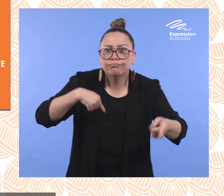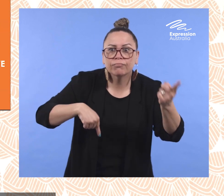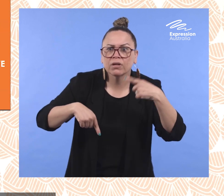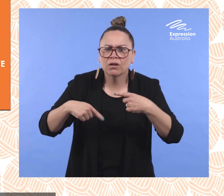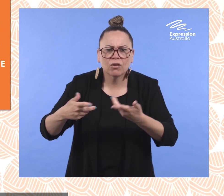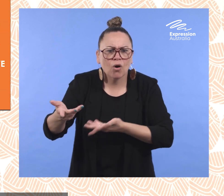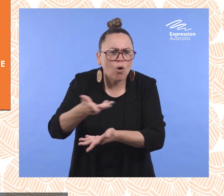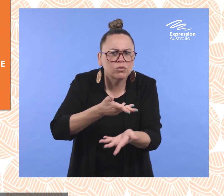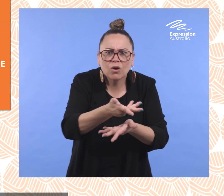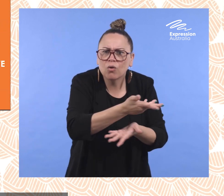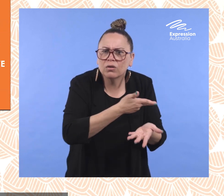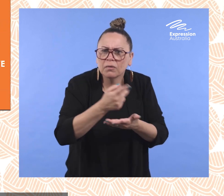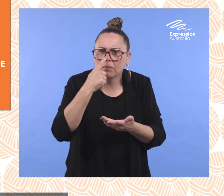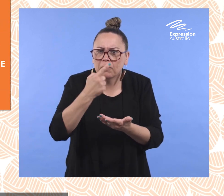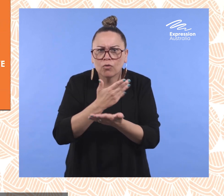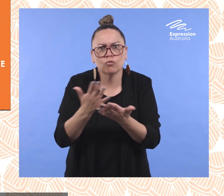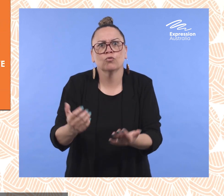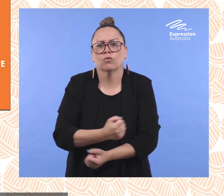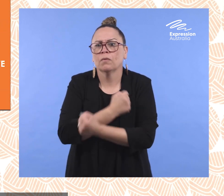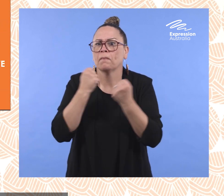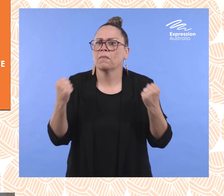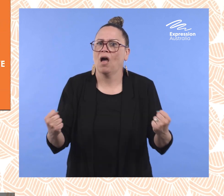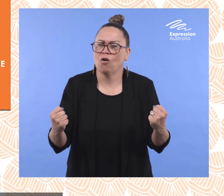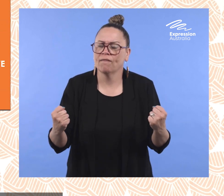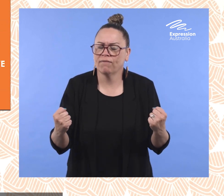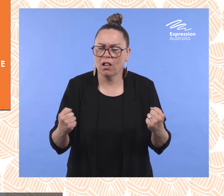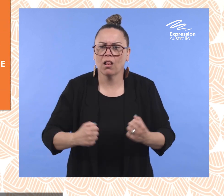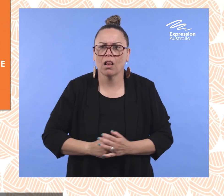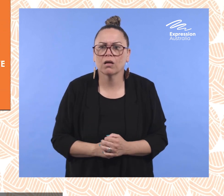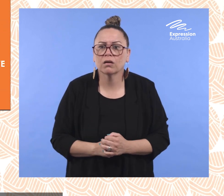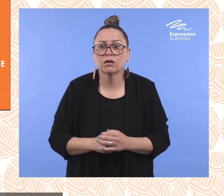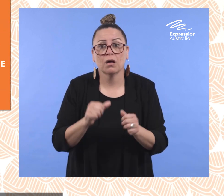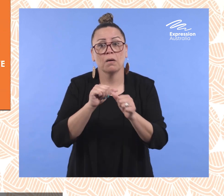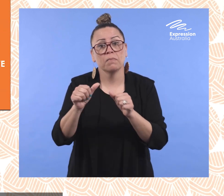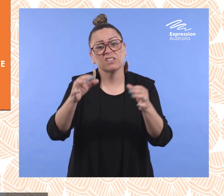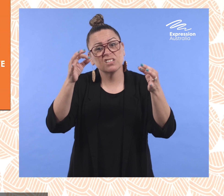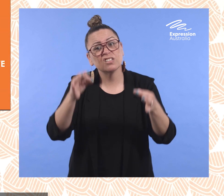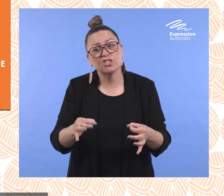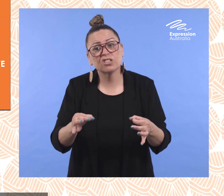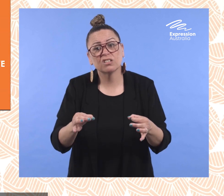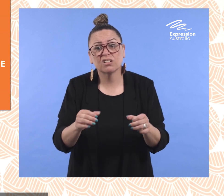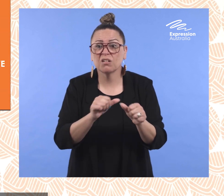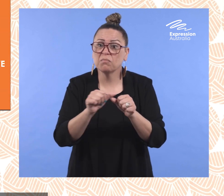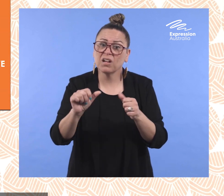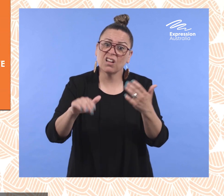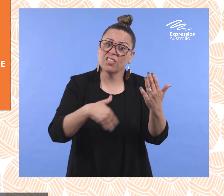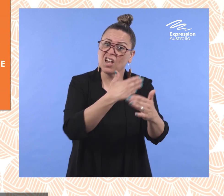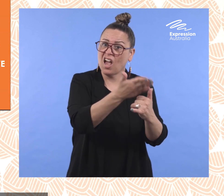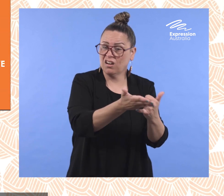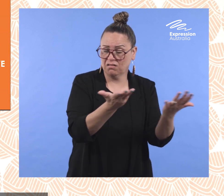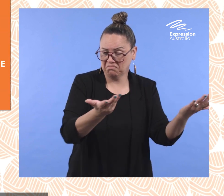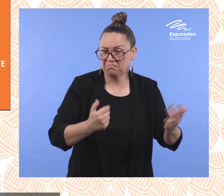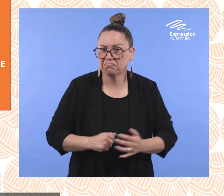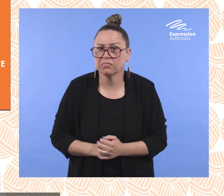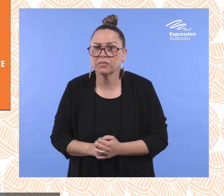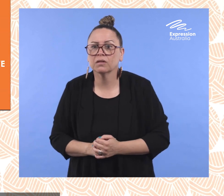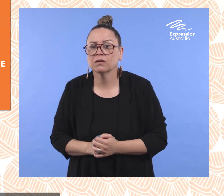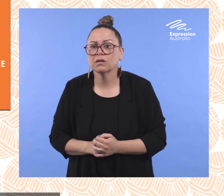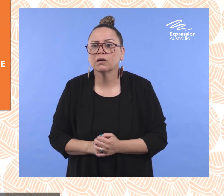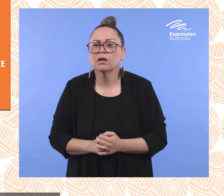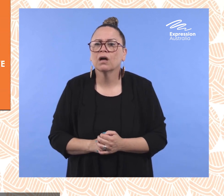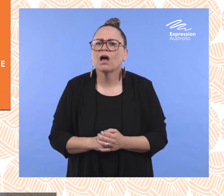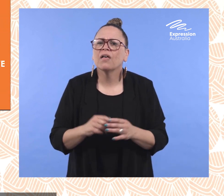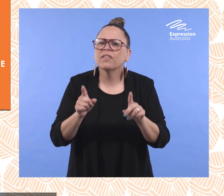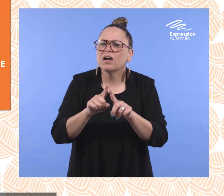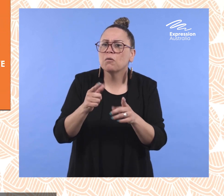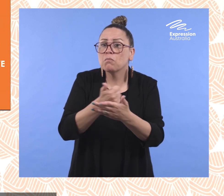of listening and consulting with people is it leads to better decisions and better results. And a reason